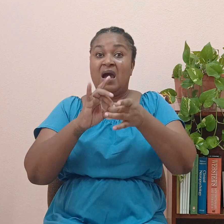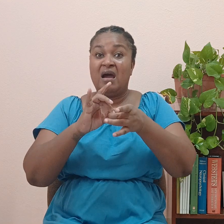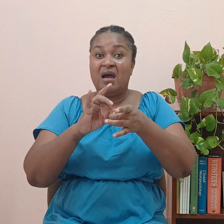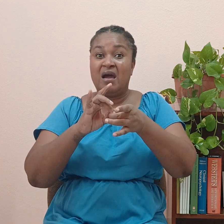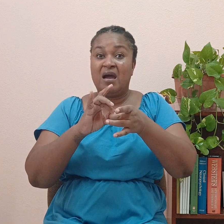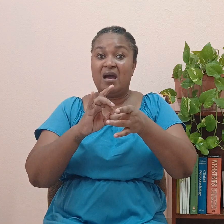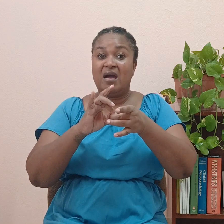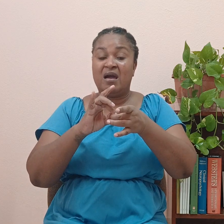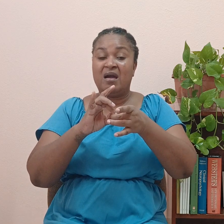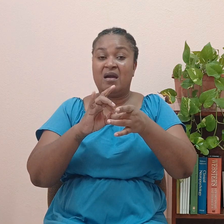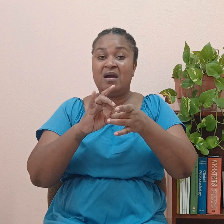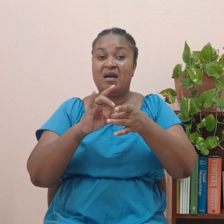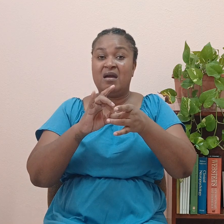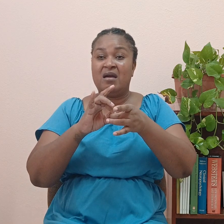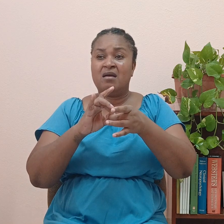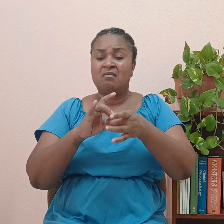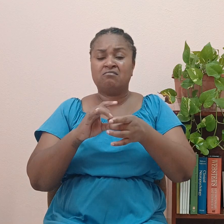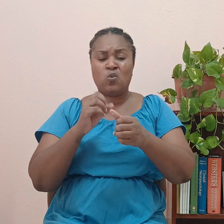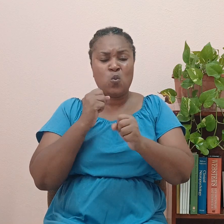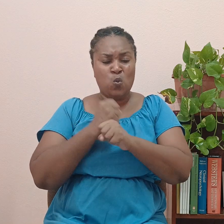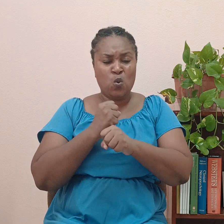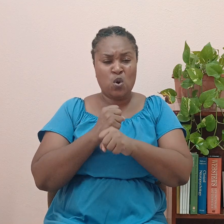are operating as they should.